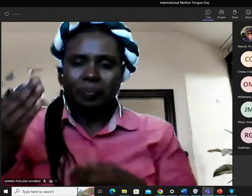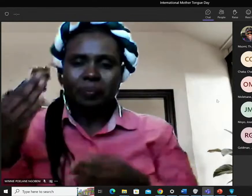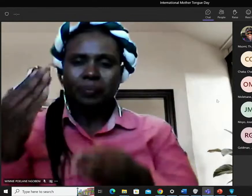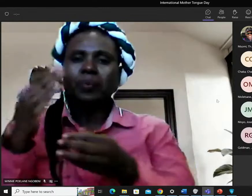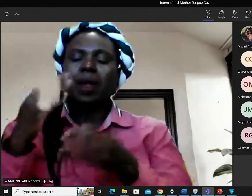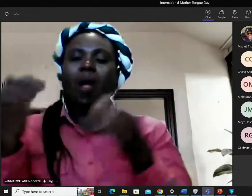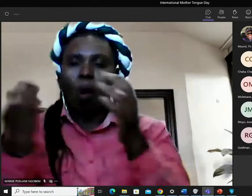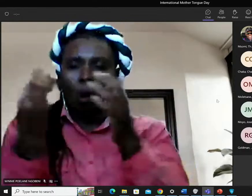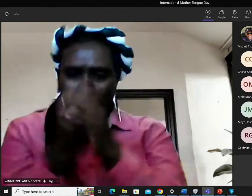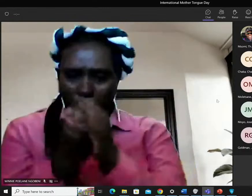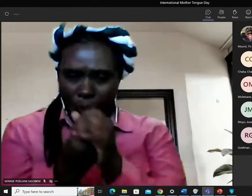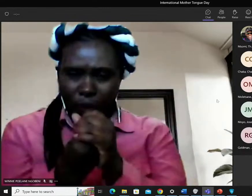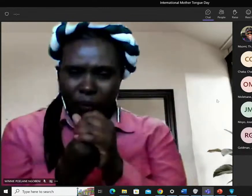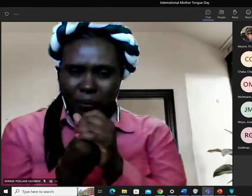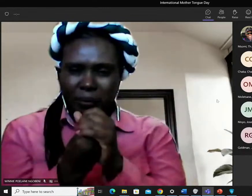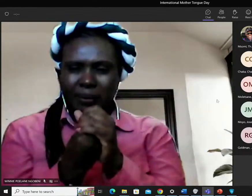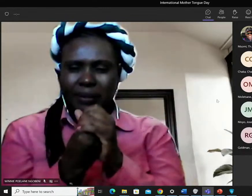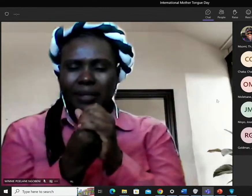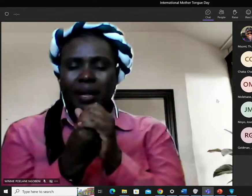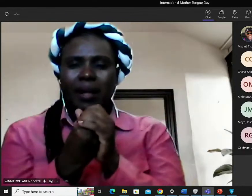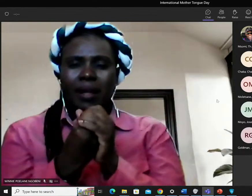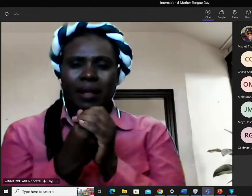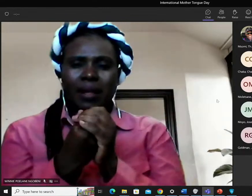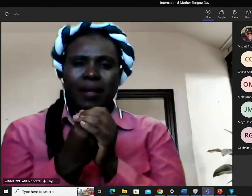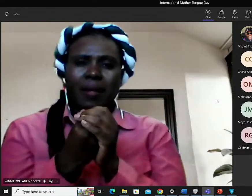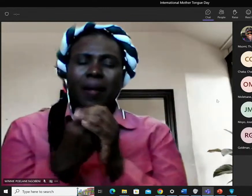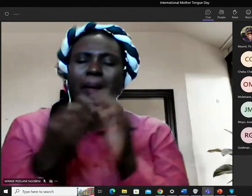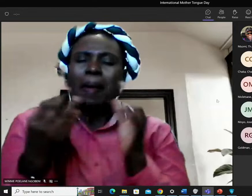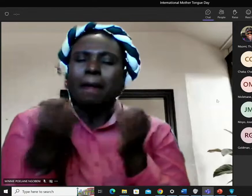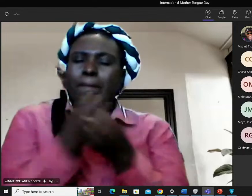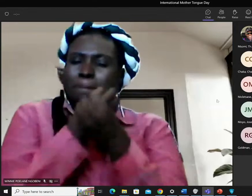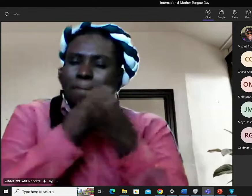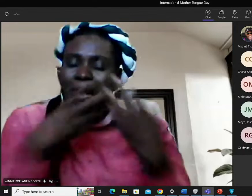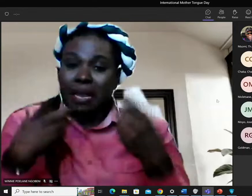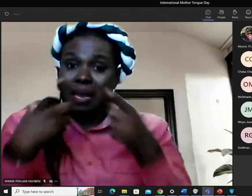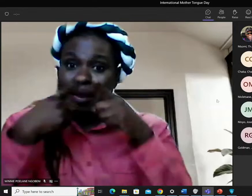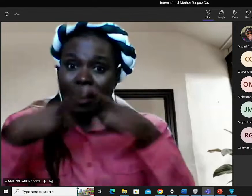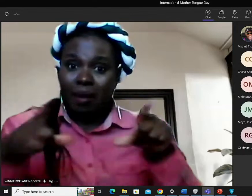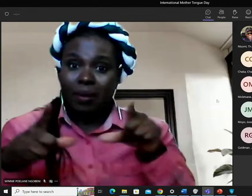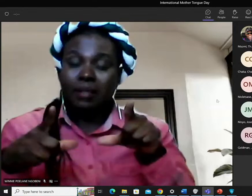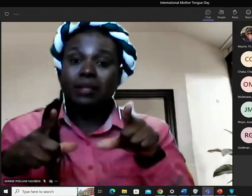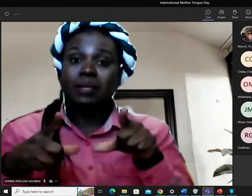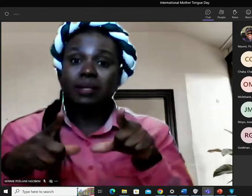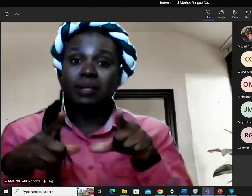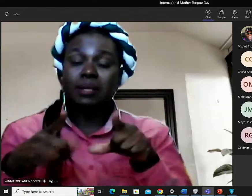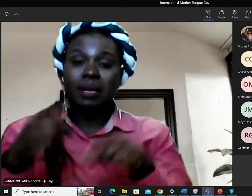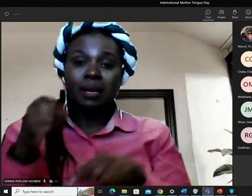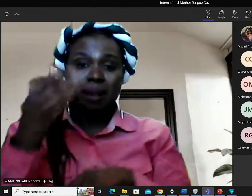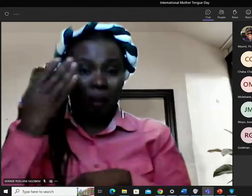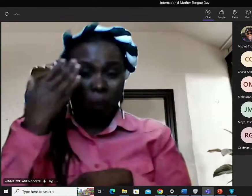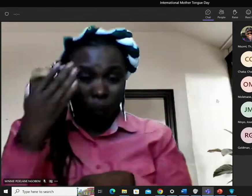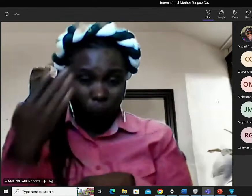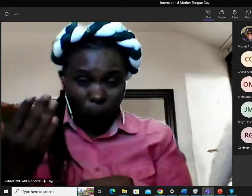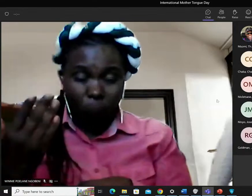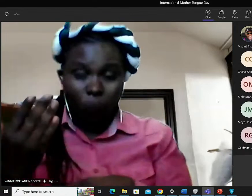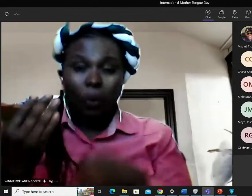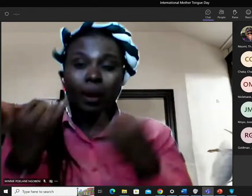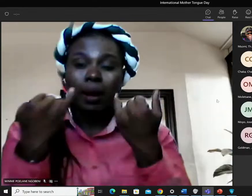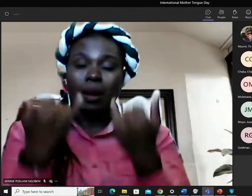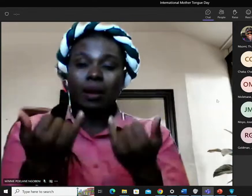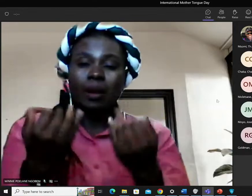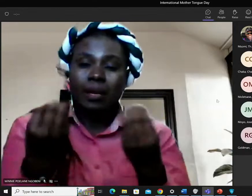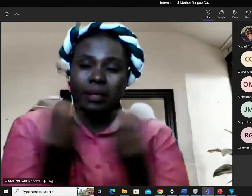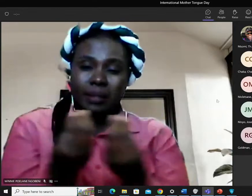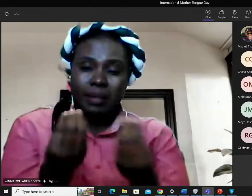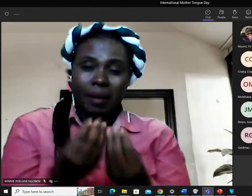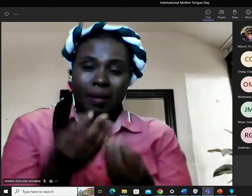we are learning to say hello in many languages. That's what she said. So at least today I learned something. Yeah,